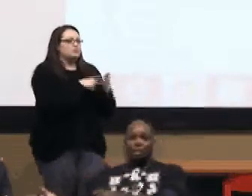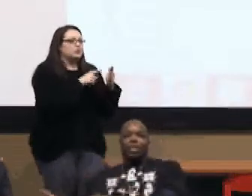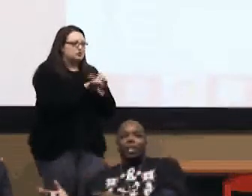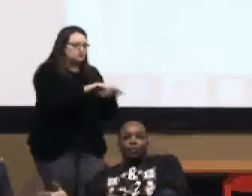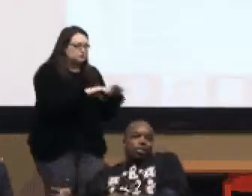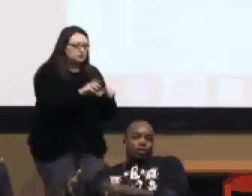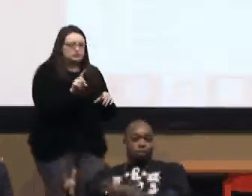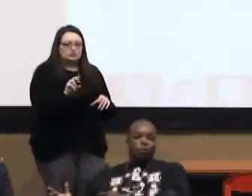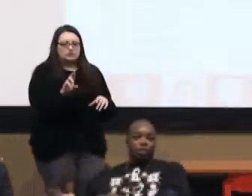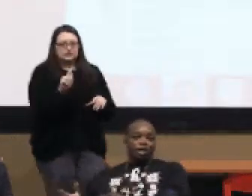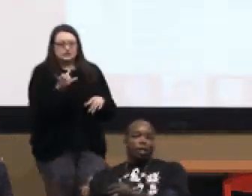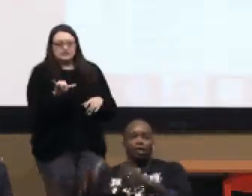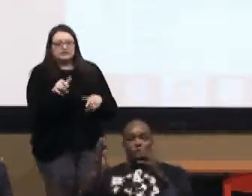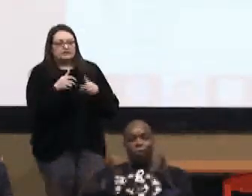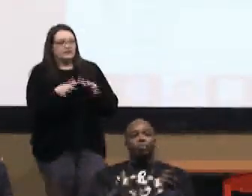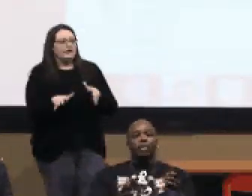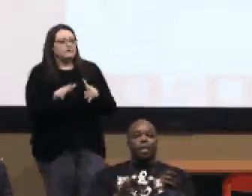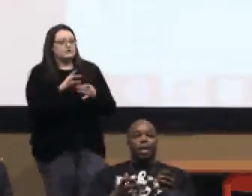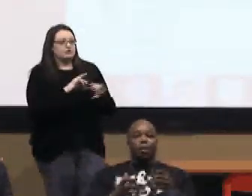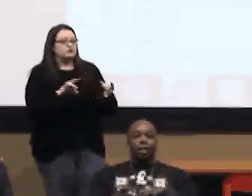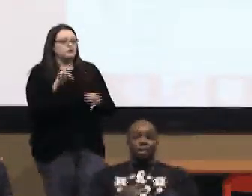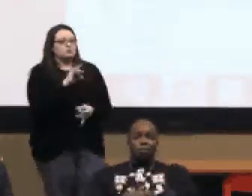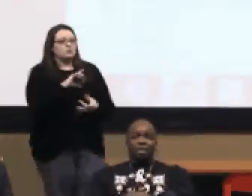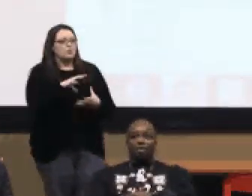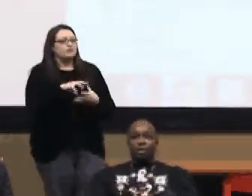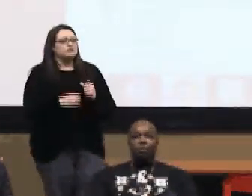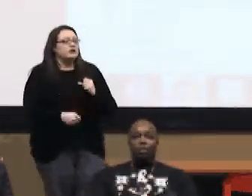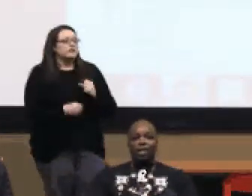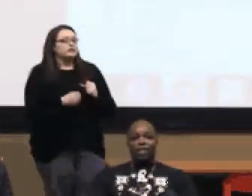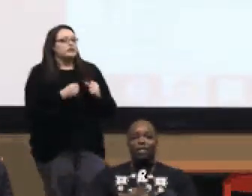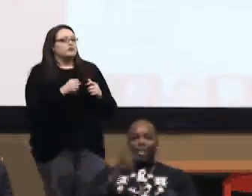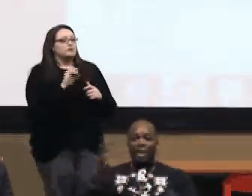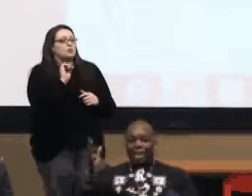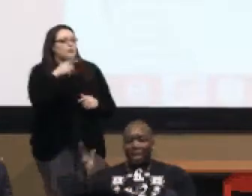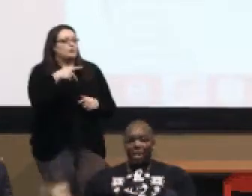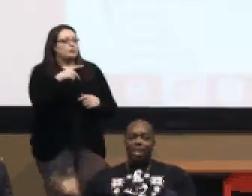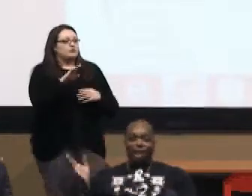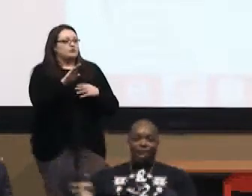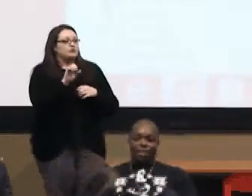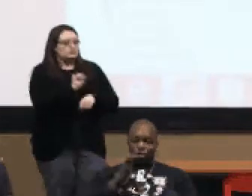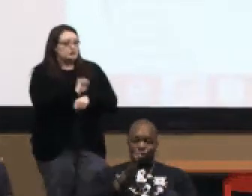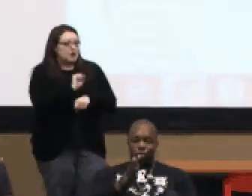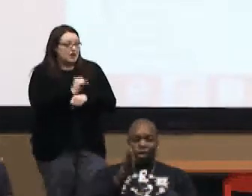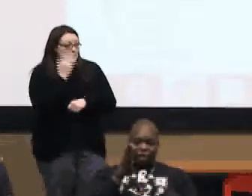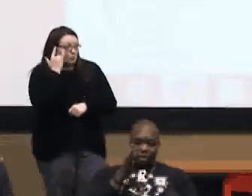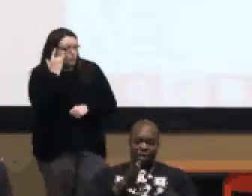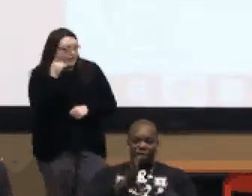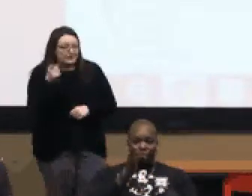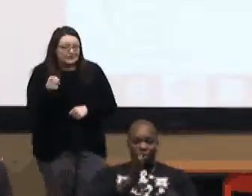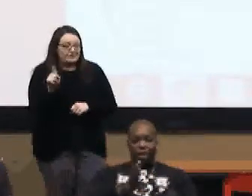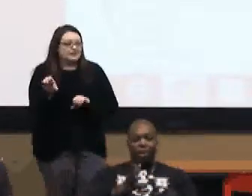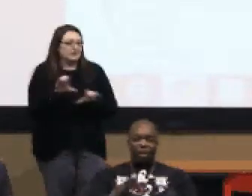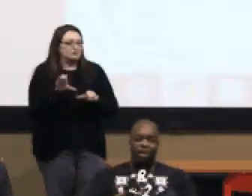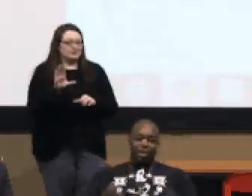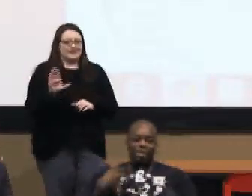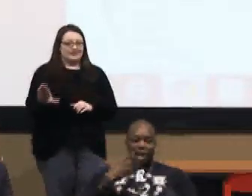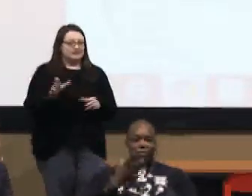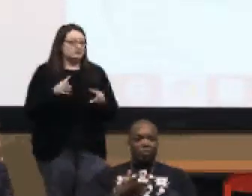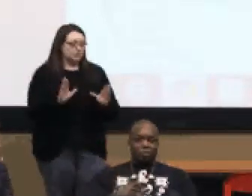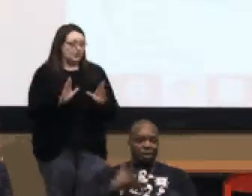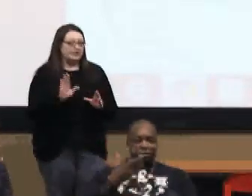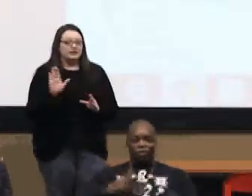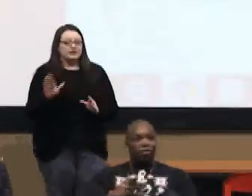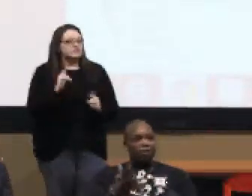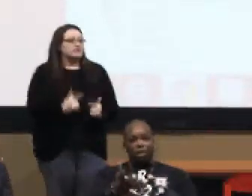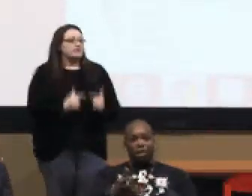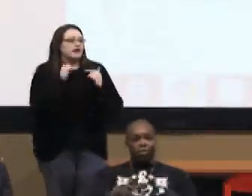do. Dusty left his soul-sucking corporate job because the truth is he had to do it his way. His life